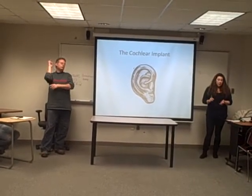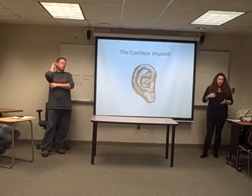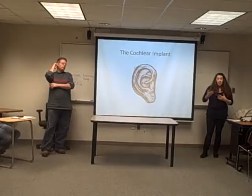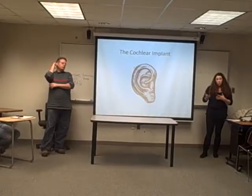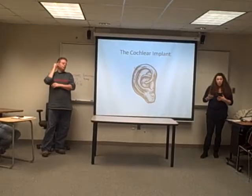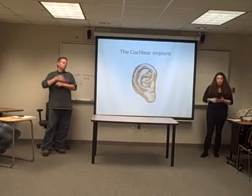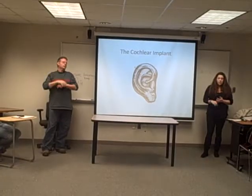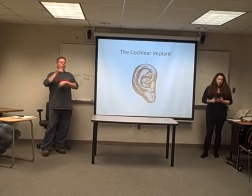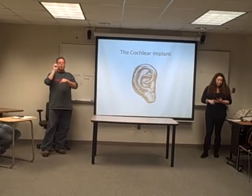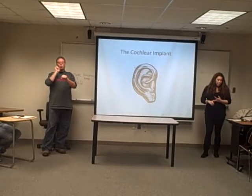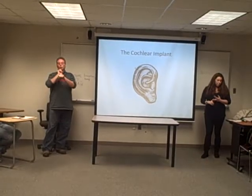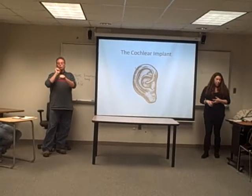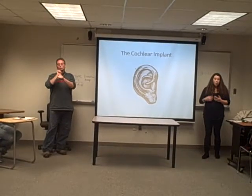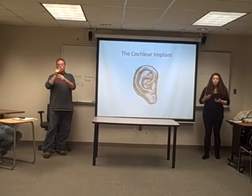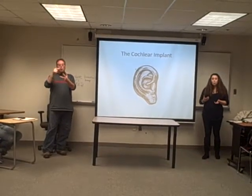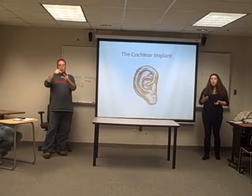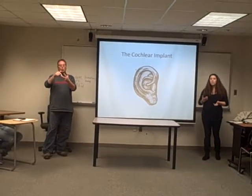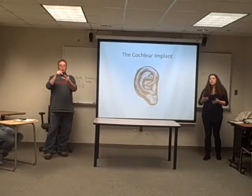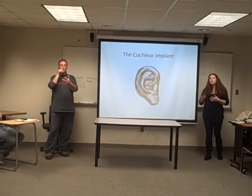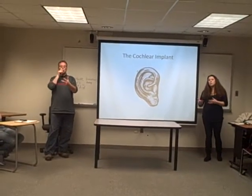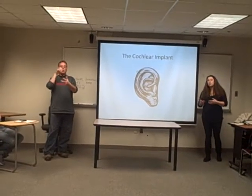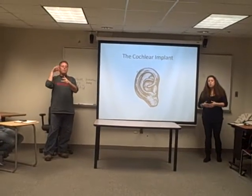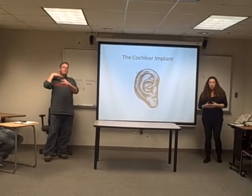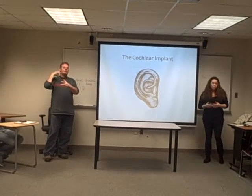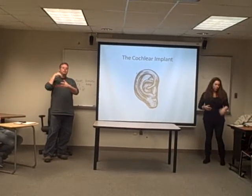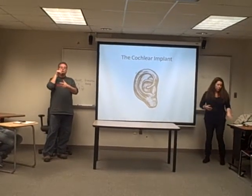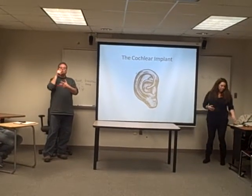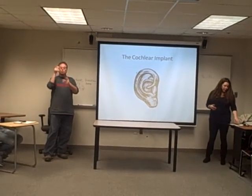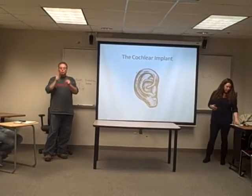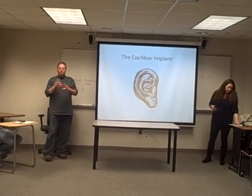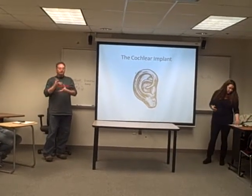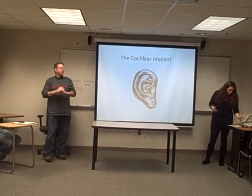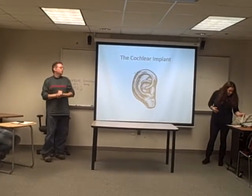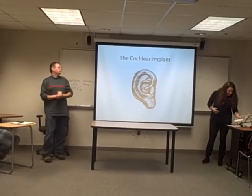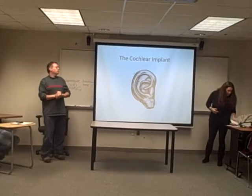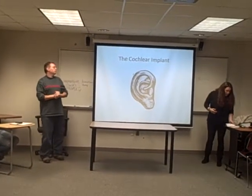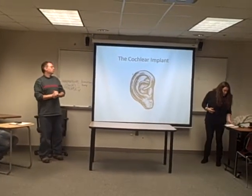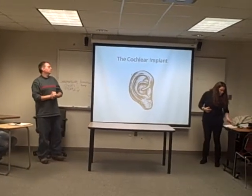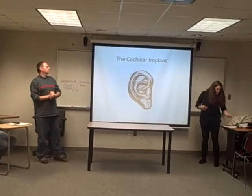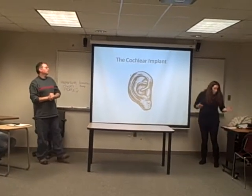implant and how it works. And the third will be who benefits the most from a cochlear implant.